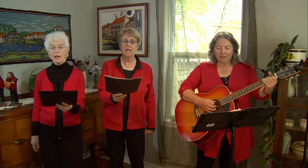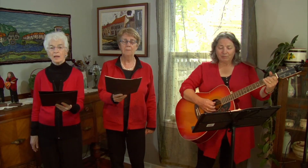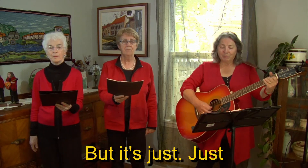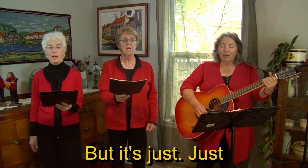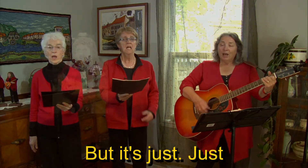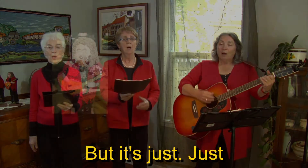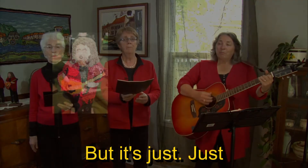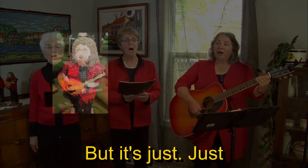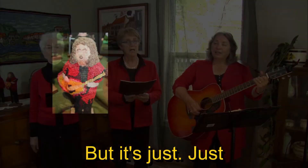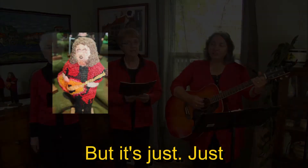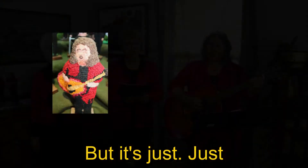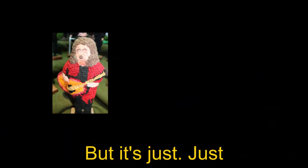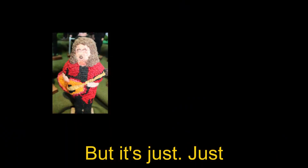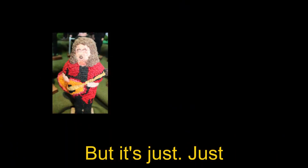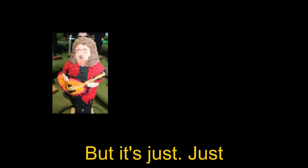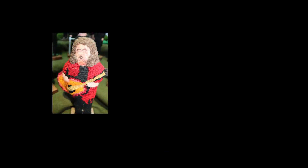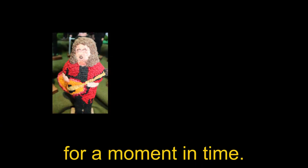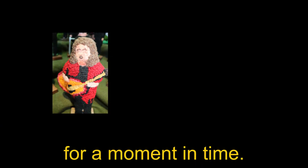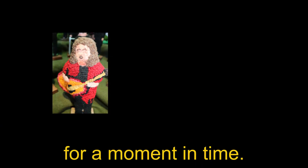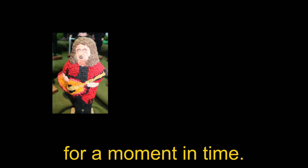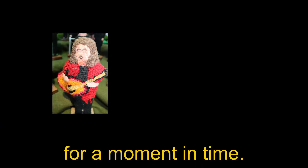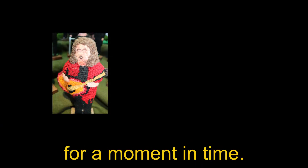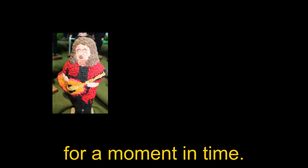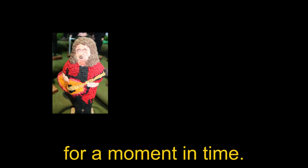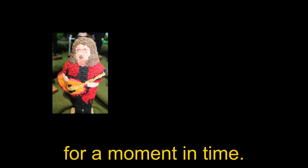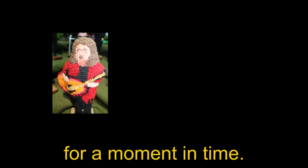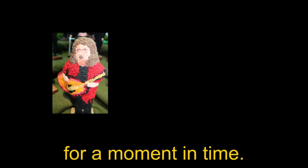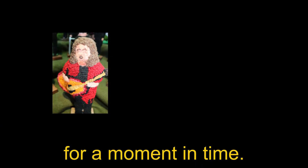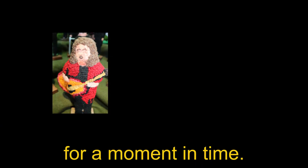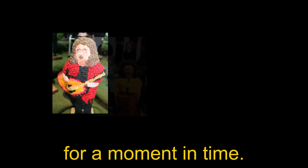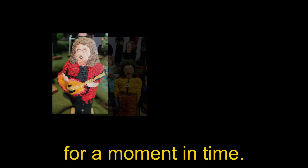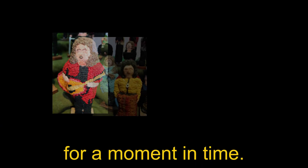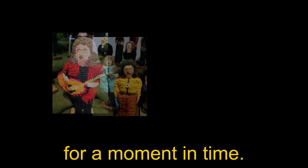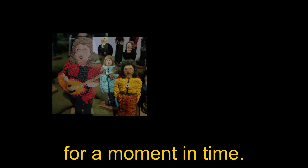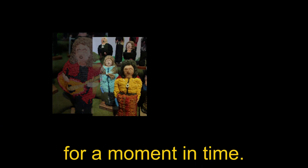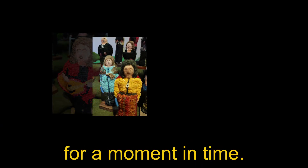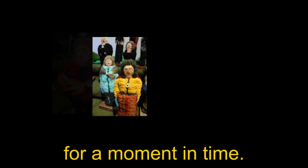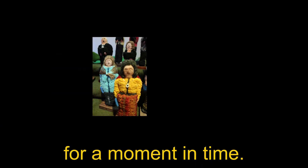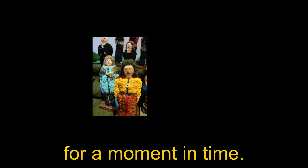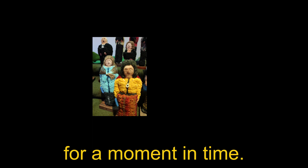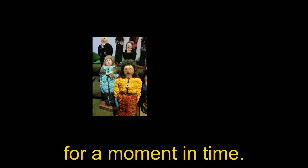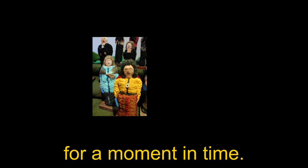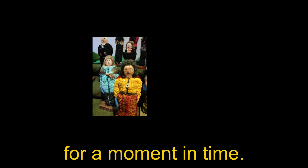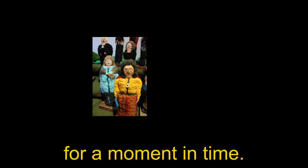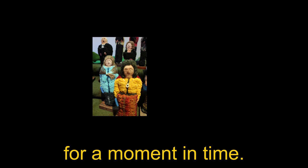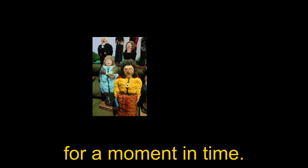time. But it's just for a moment in